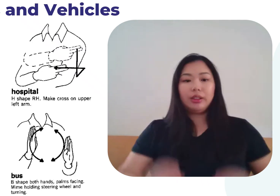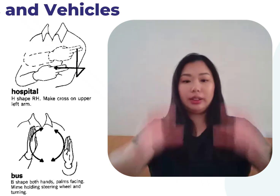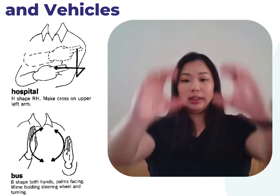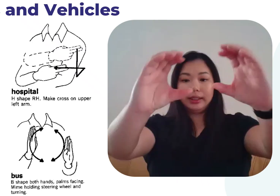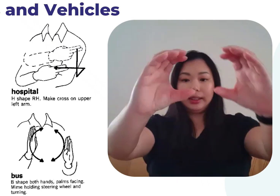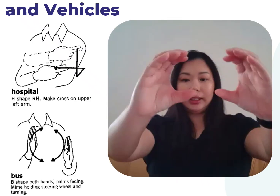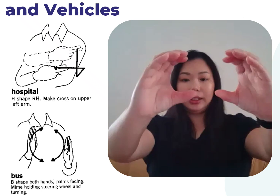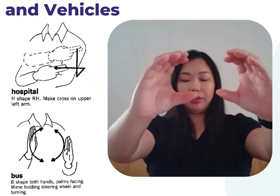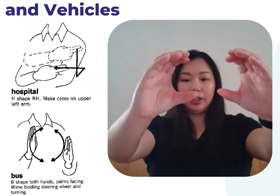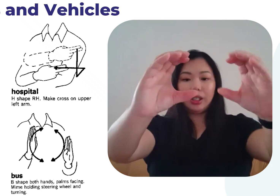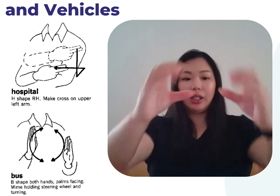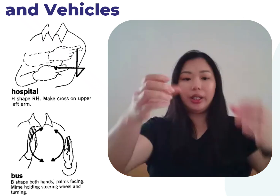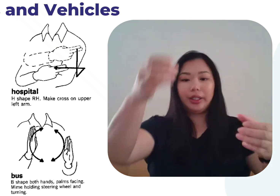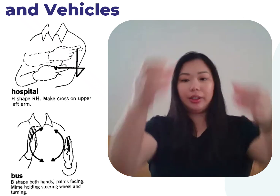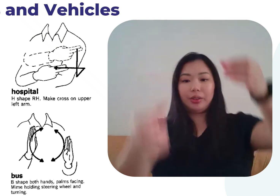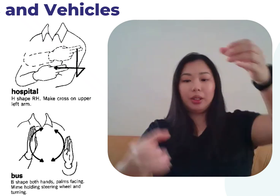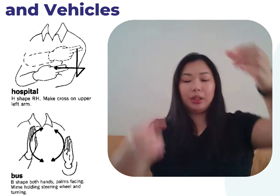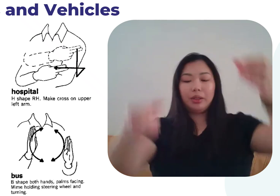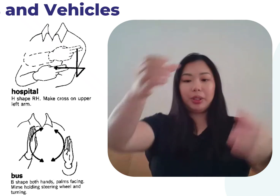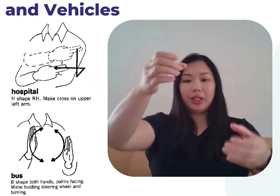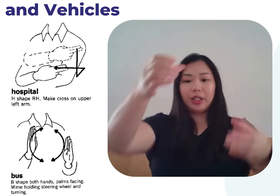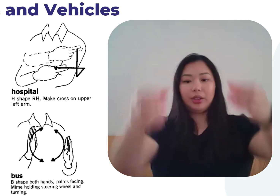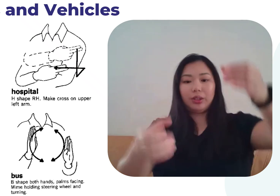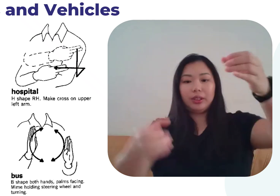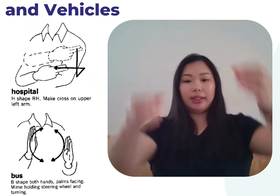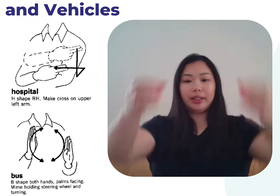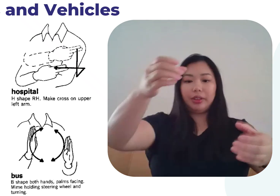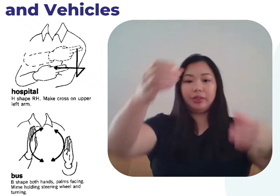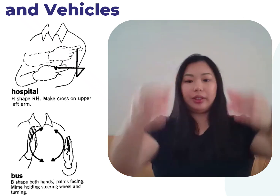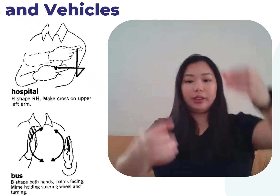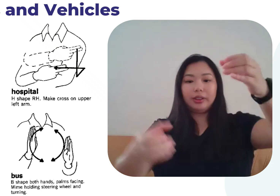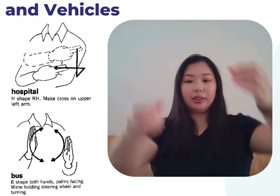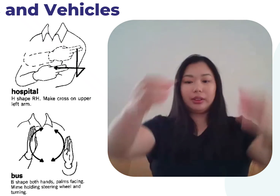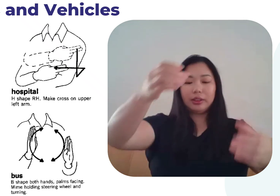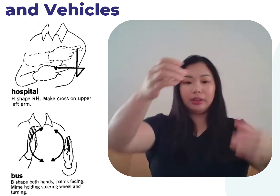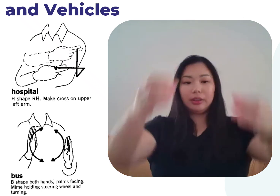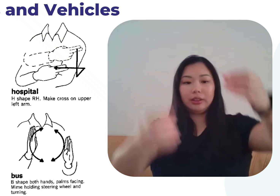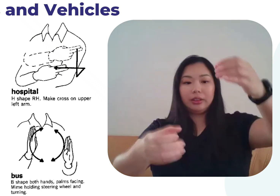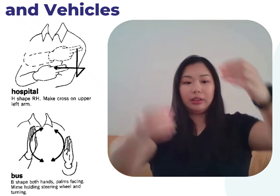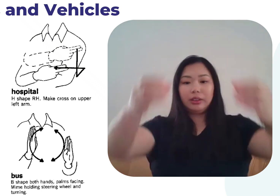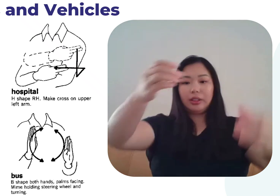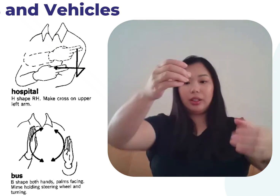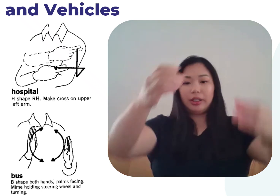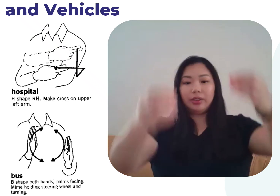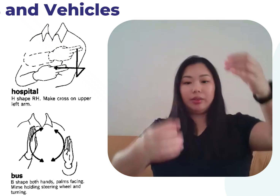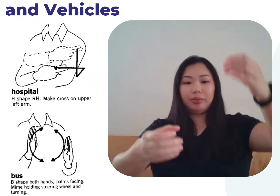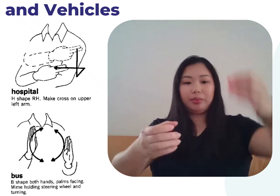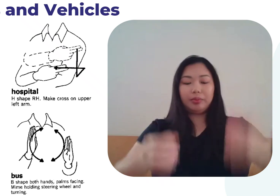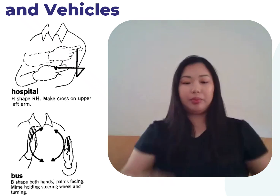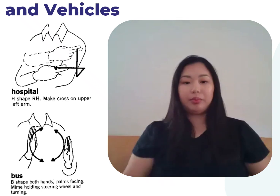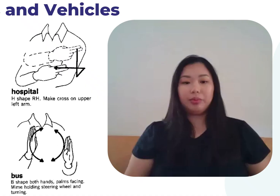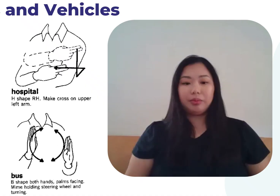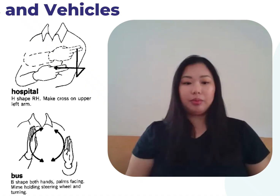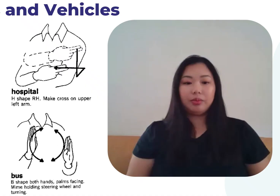Car, C for car, and you pretend to hold a steering wheel. Car.